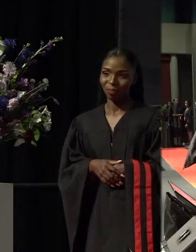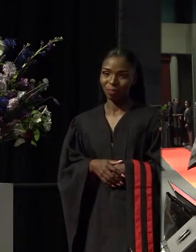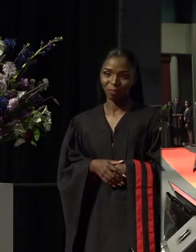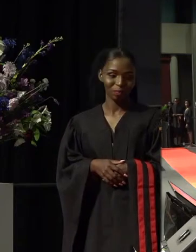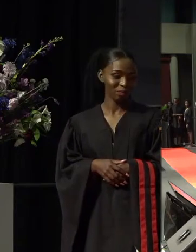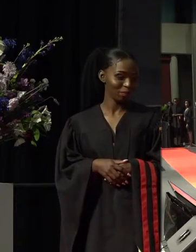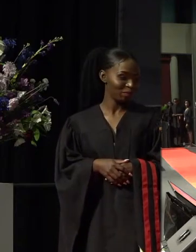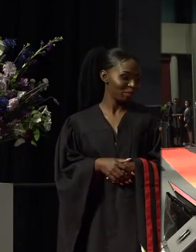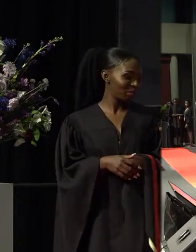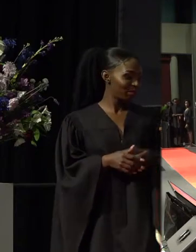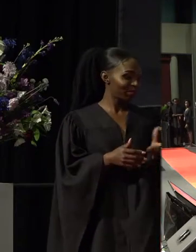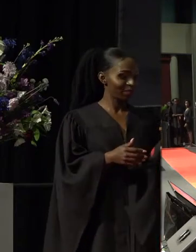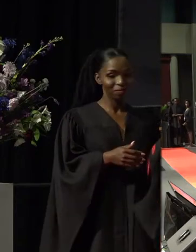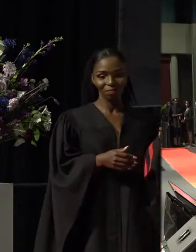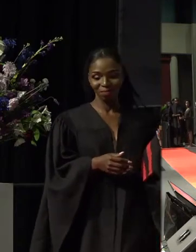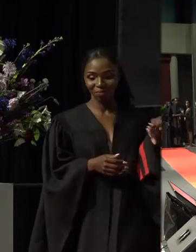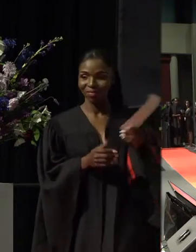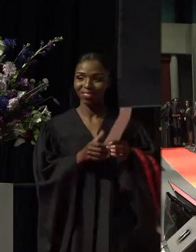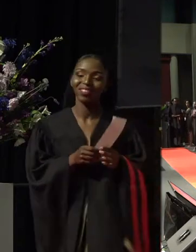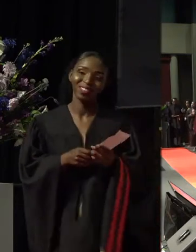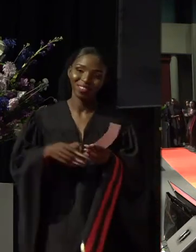Bagcinile Pretty Makhonza.